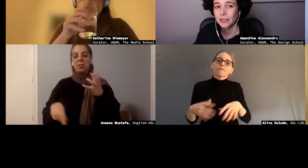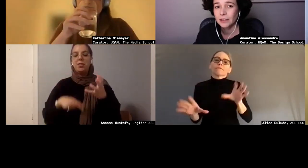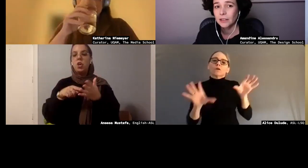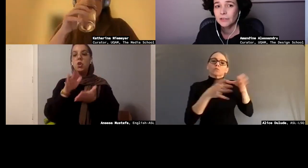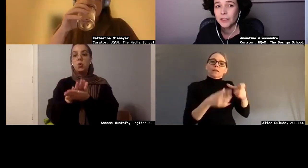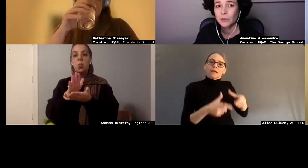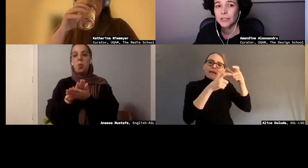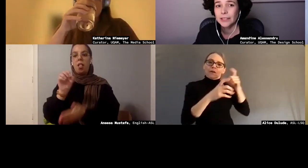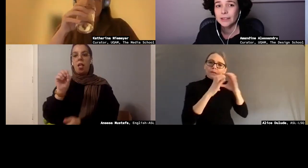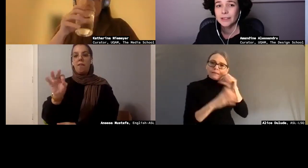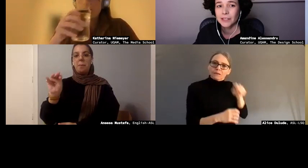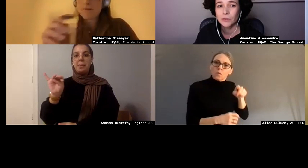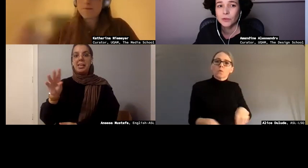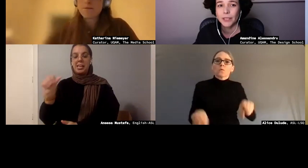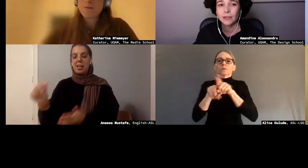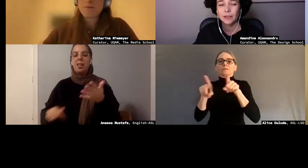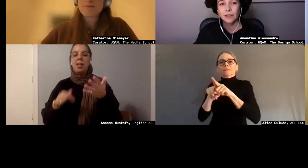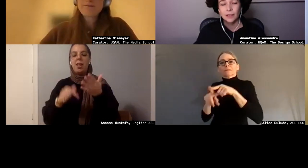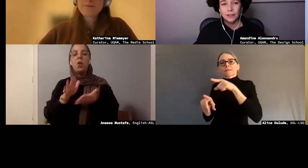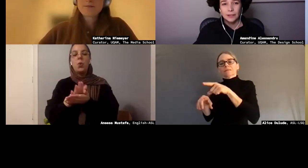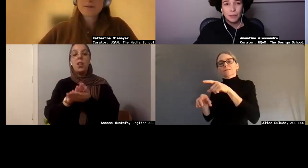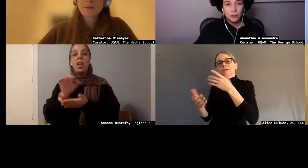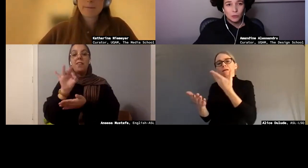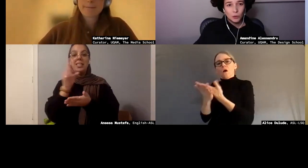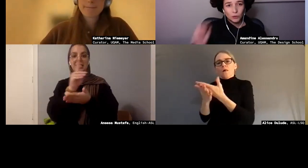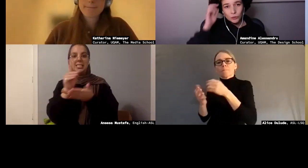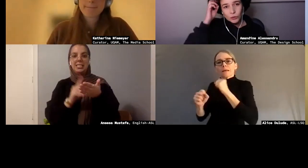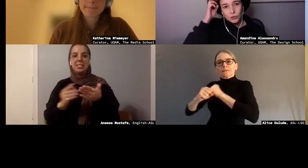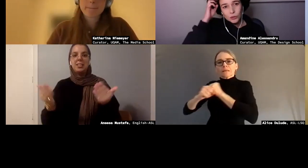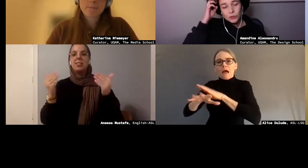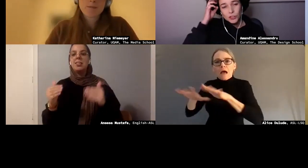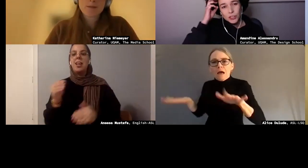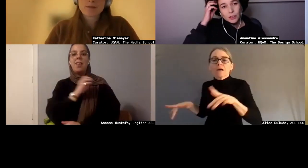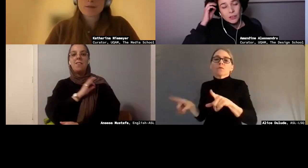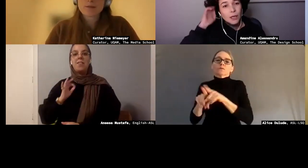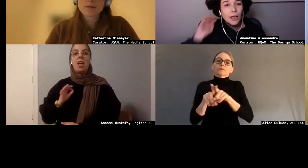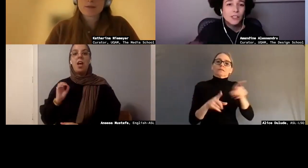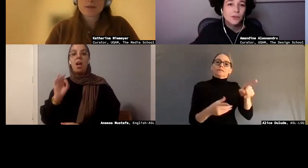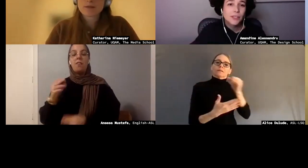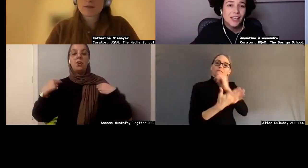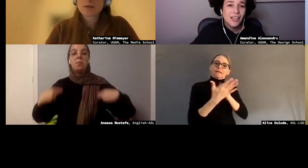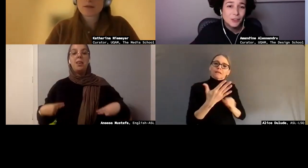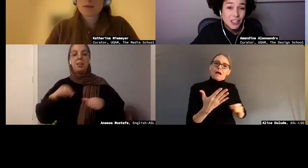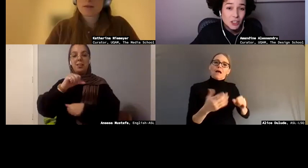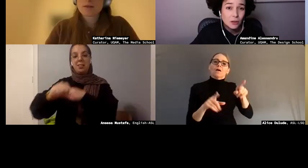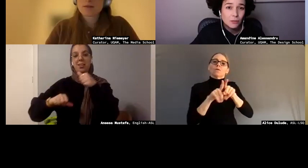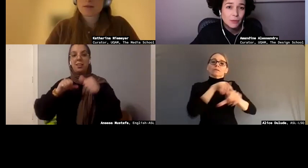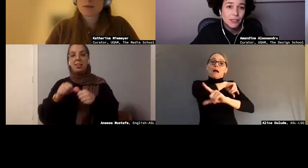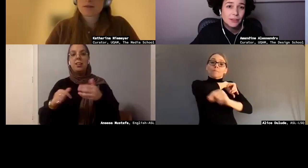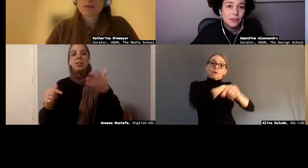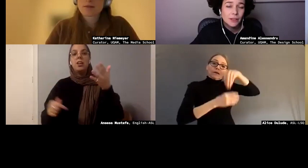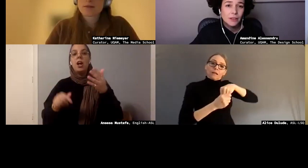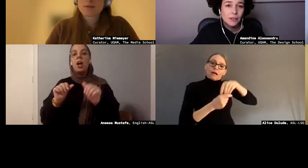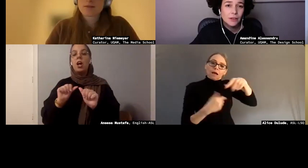Design, Faculté des Sciences Humaines, Département de Sociologie, Association Cool